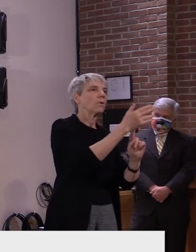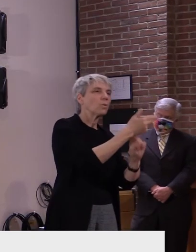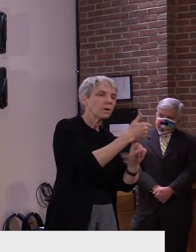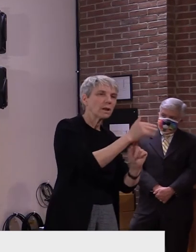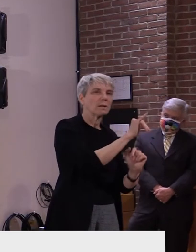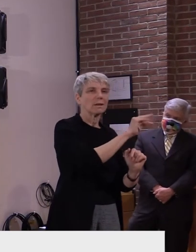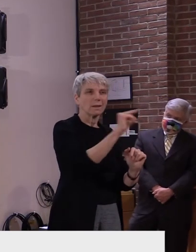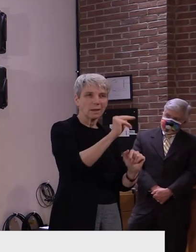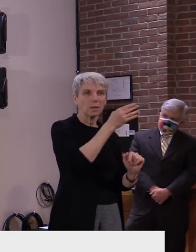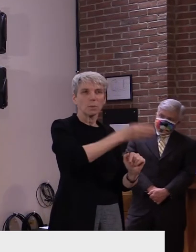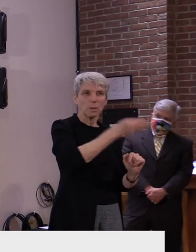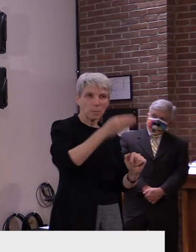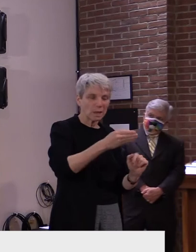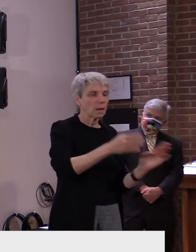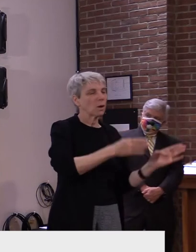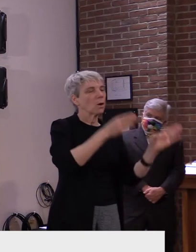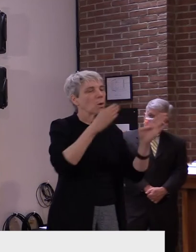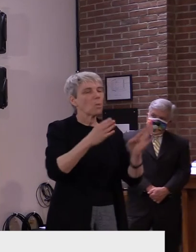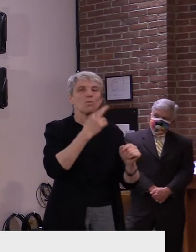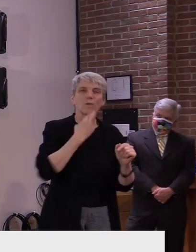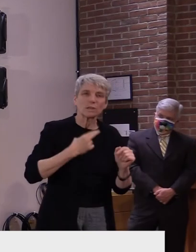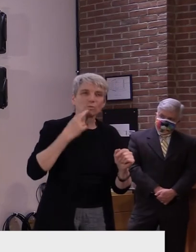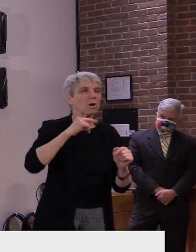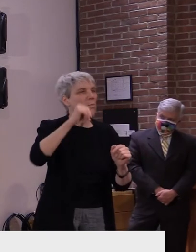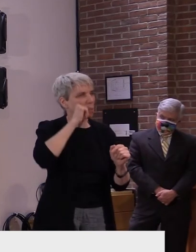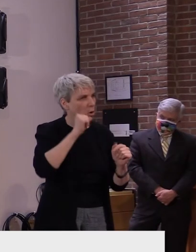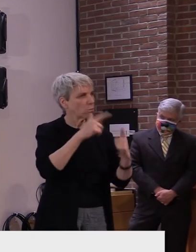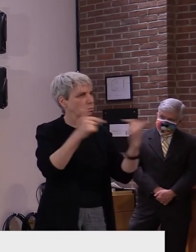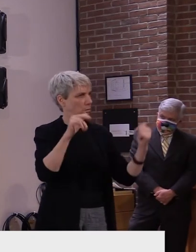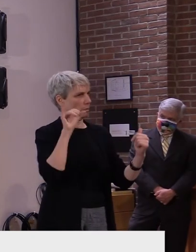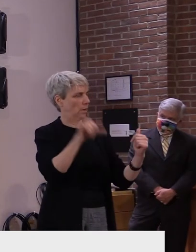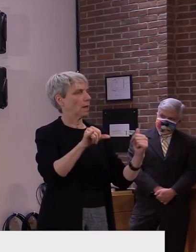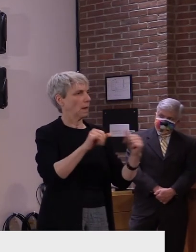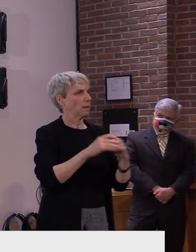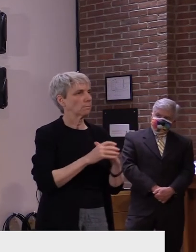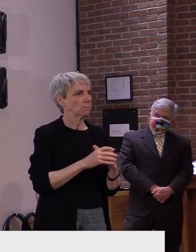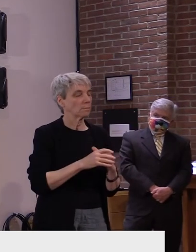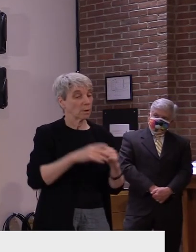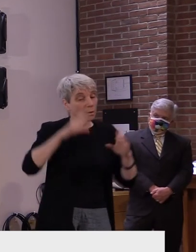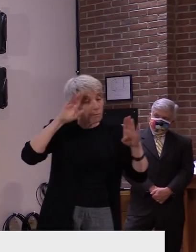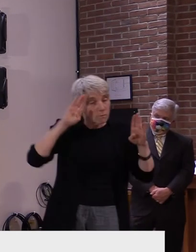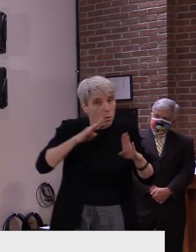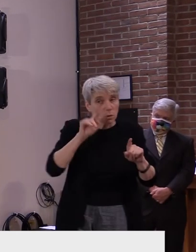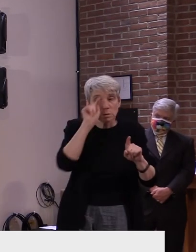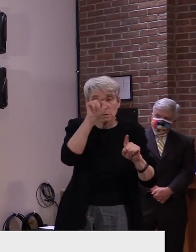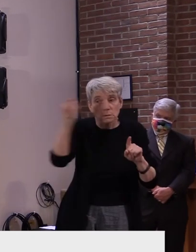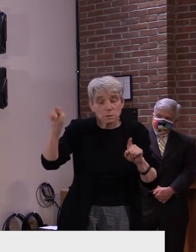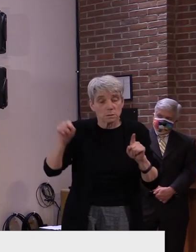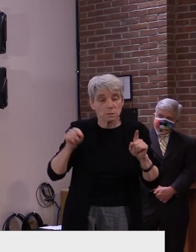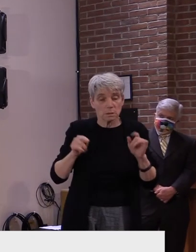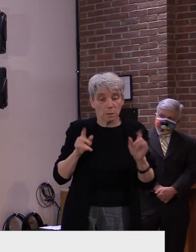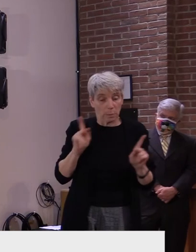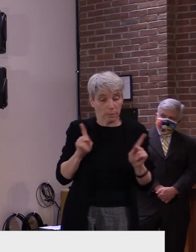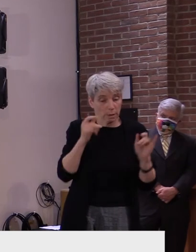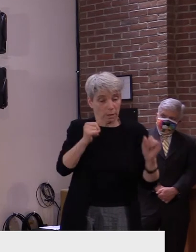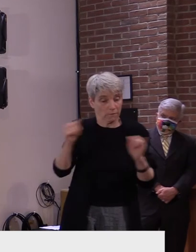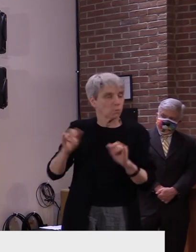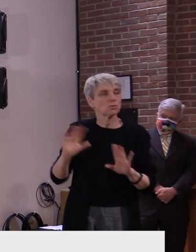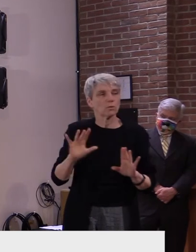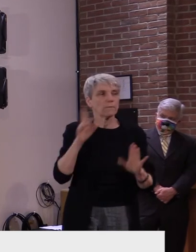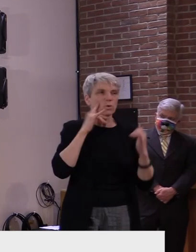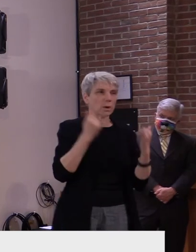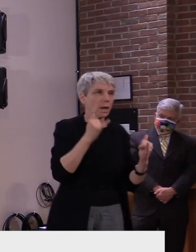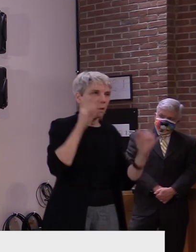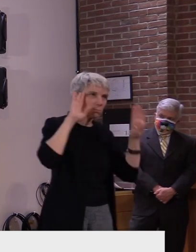facilitating congregate environments like restaurants and bars no plans at this point to expand that but we'll uh again